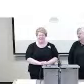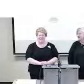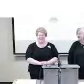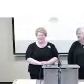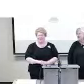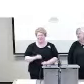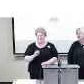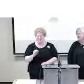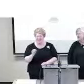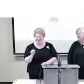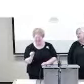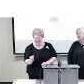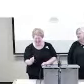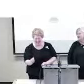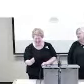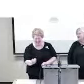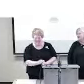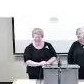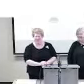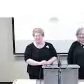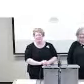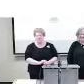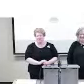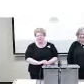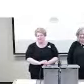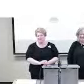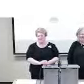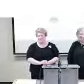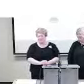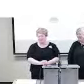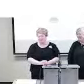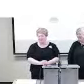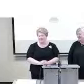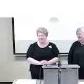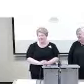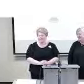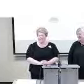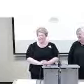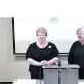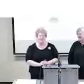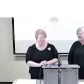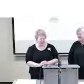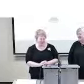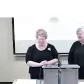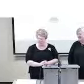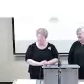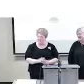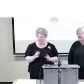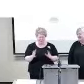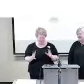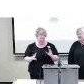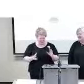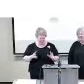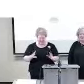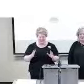you don't have to terminate your recreation but we do have to control it especially when we're in high school we've